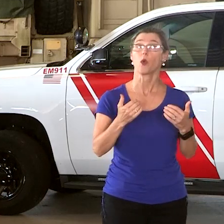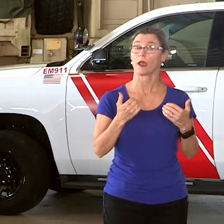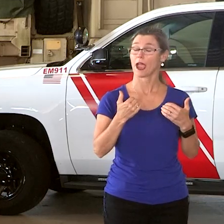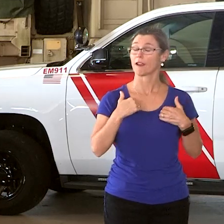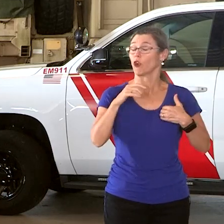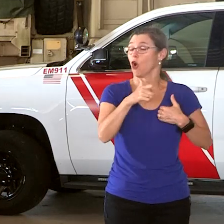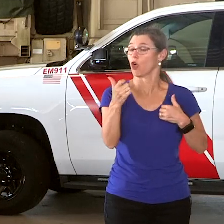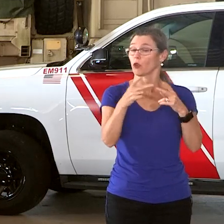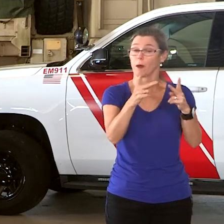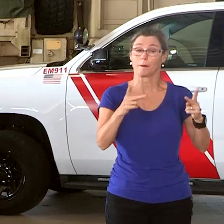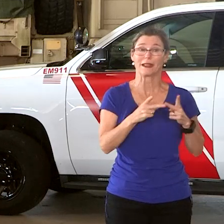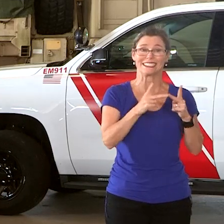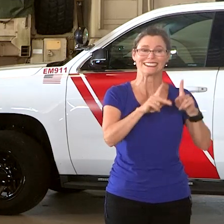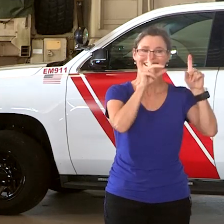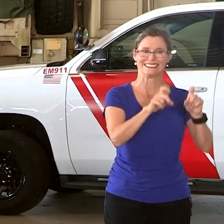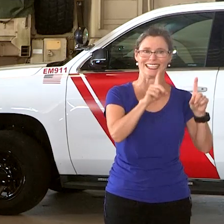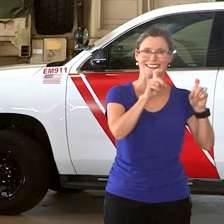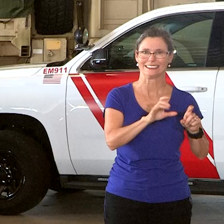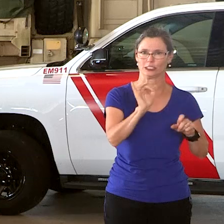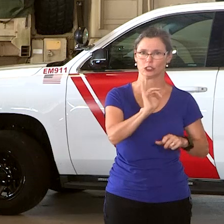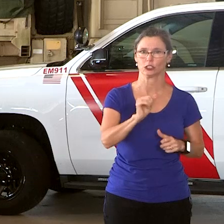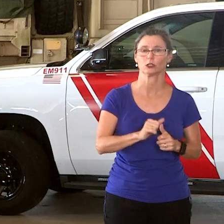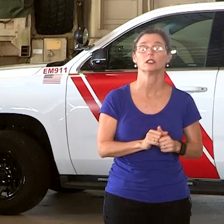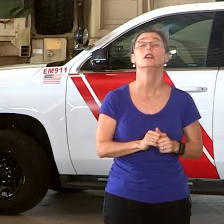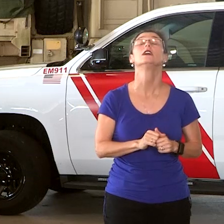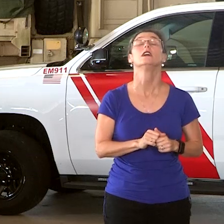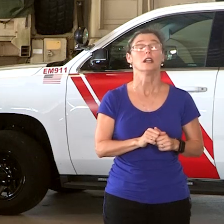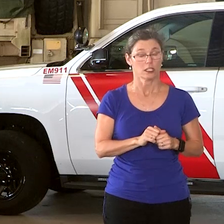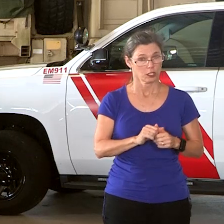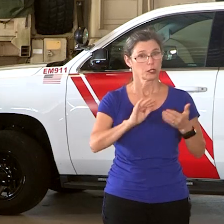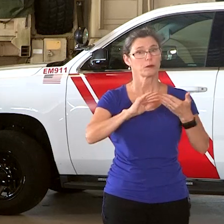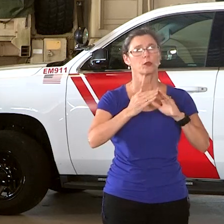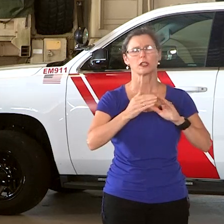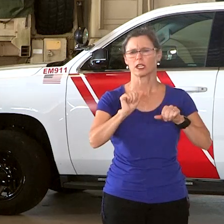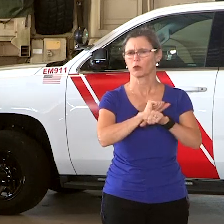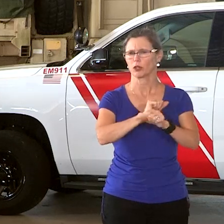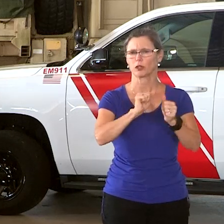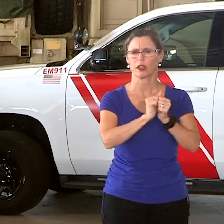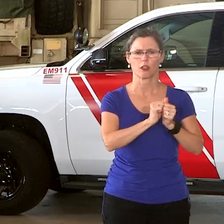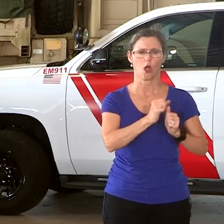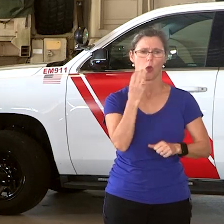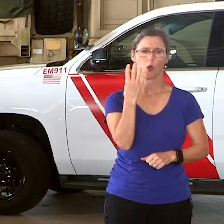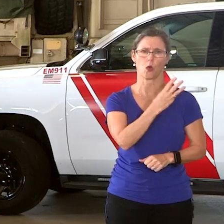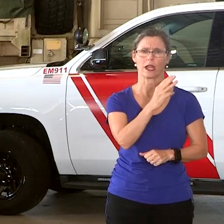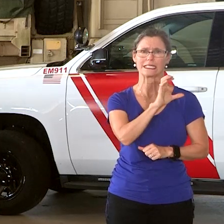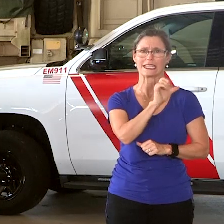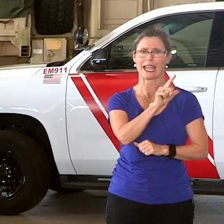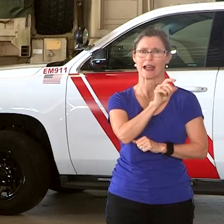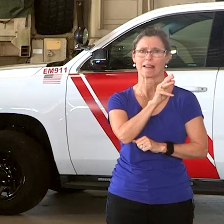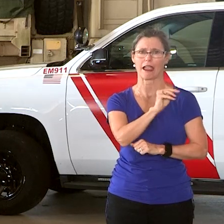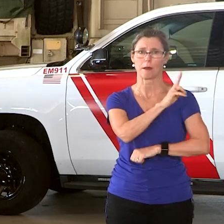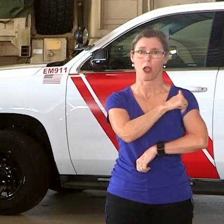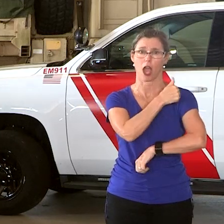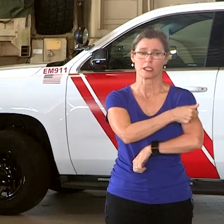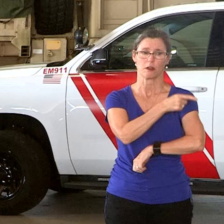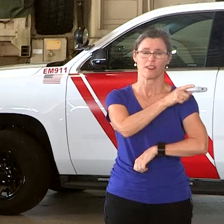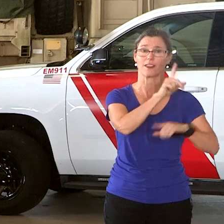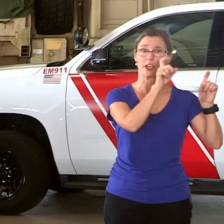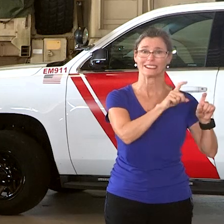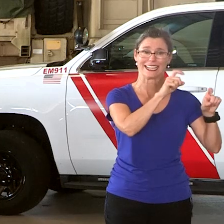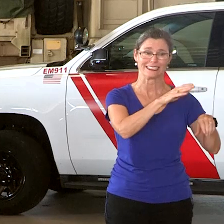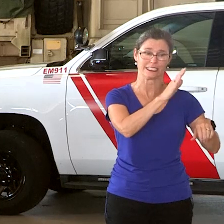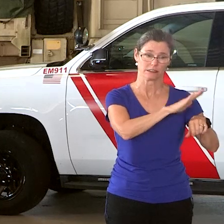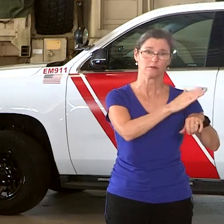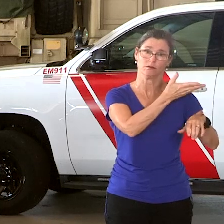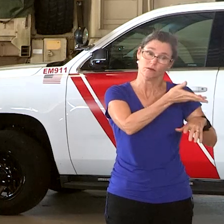in other locations. We have a lot of partnership in the community. West Calcasieu Cameron Hospital has their testing on